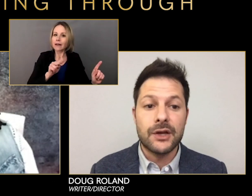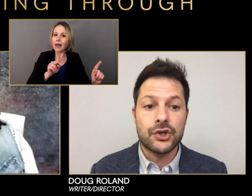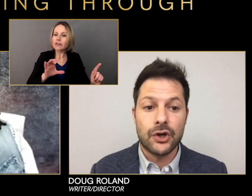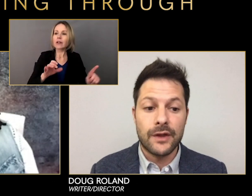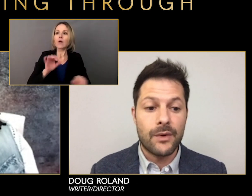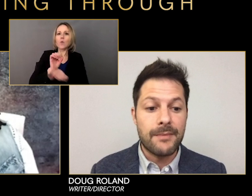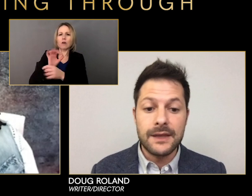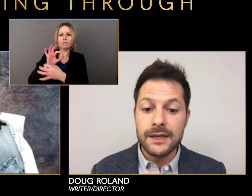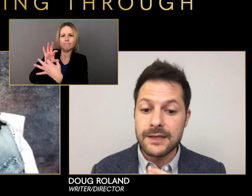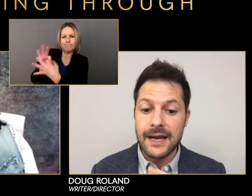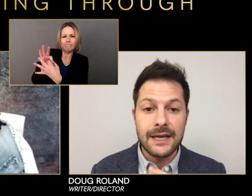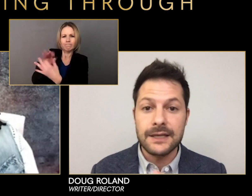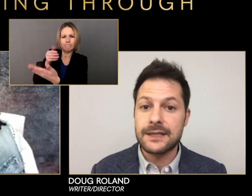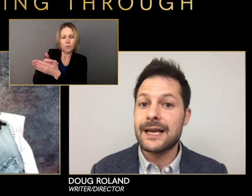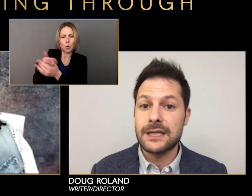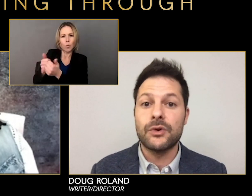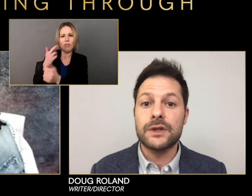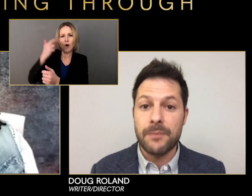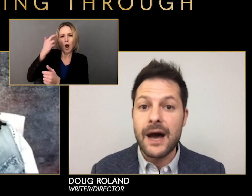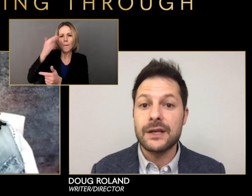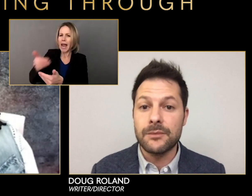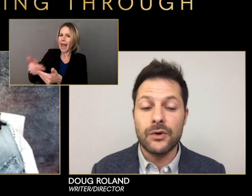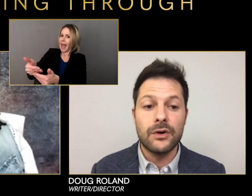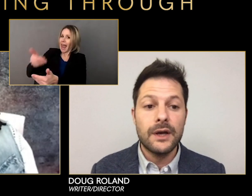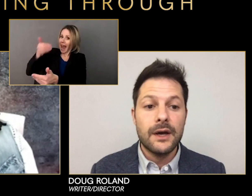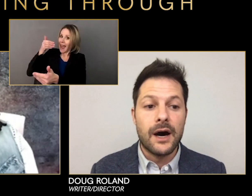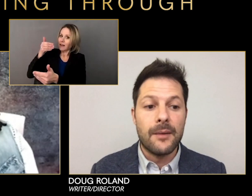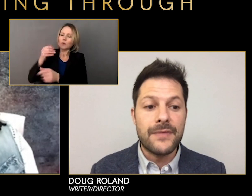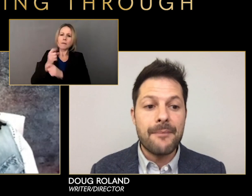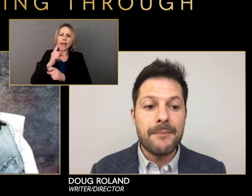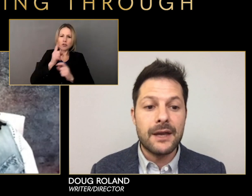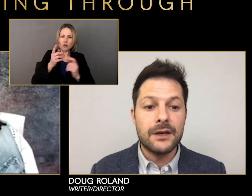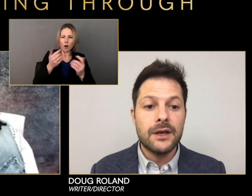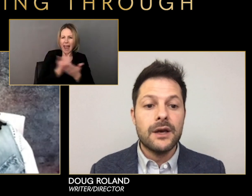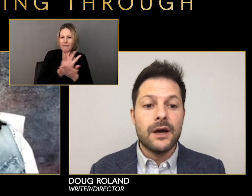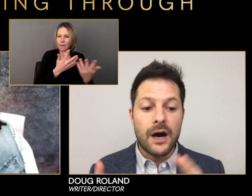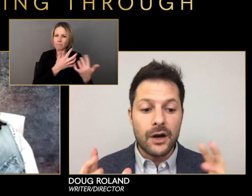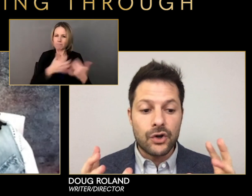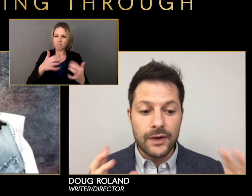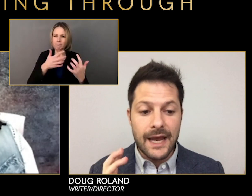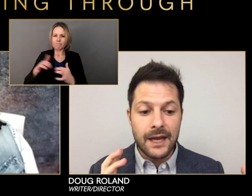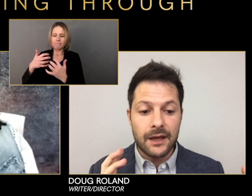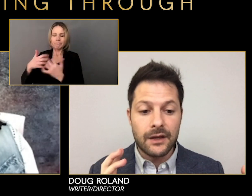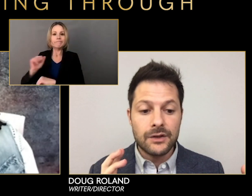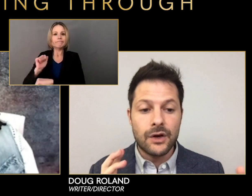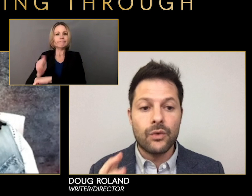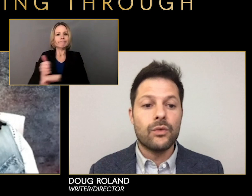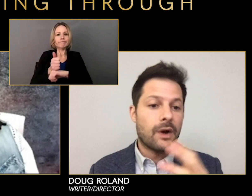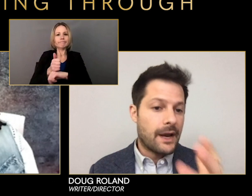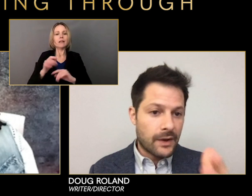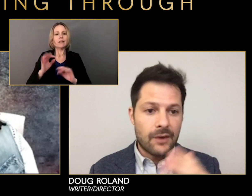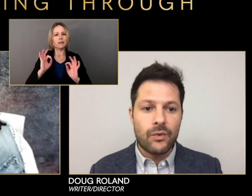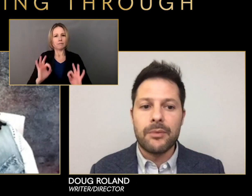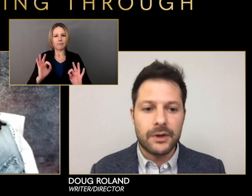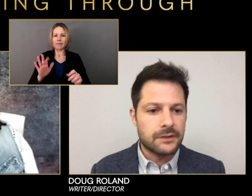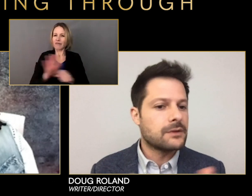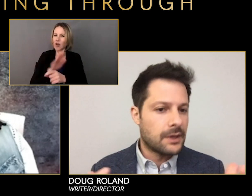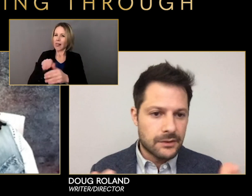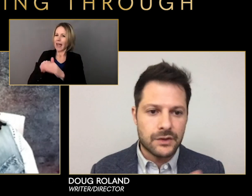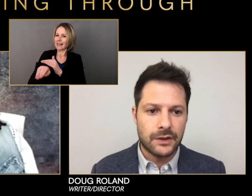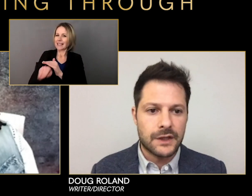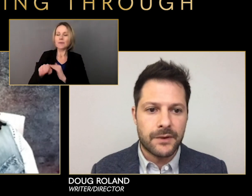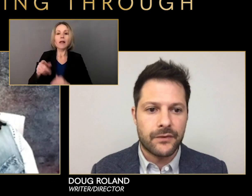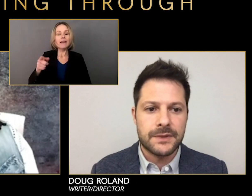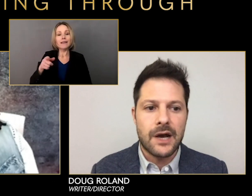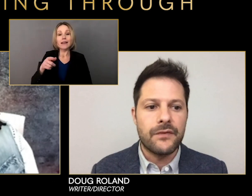to make sure that we made this set as accessible as possible. That meant creating, and again, Robert